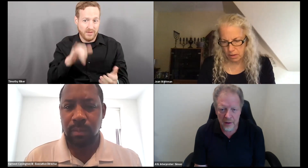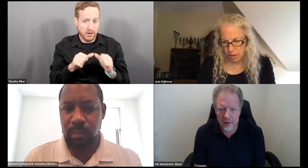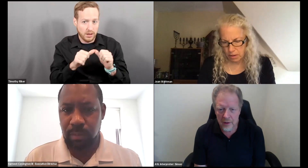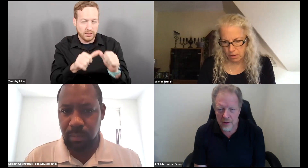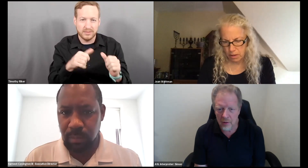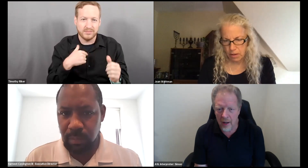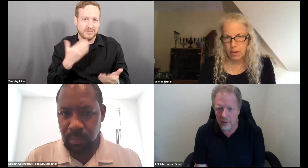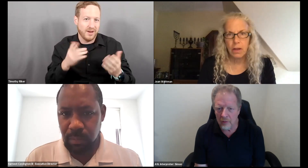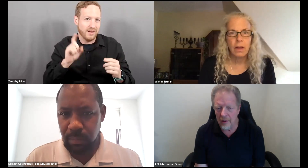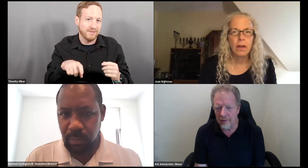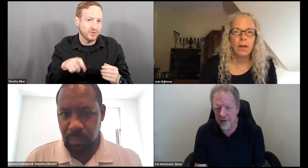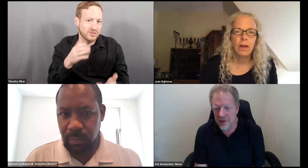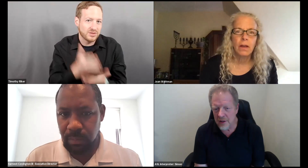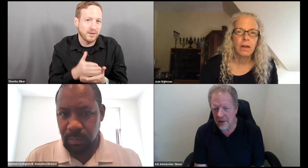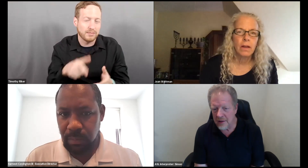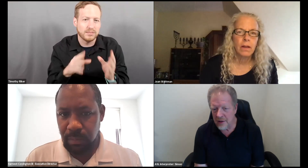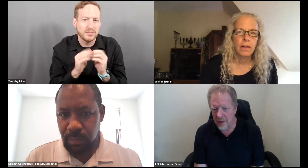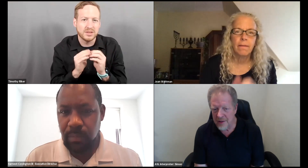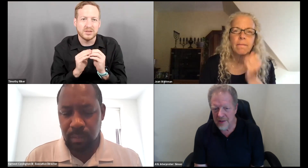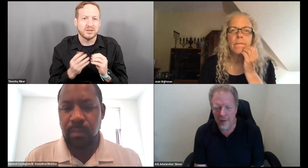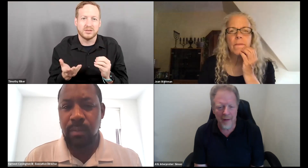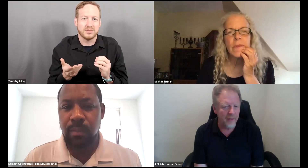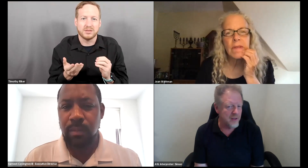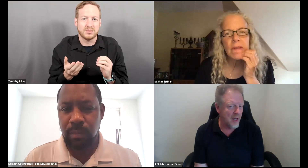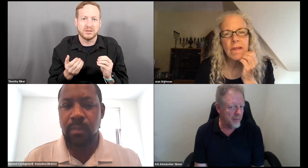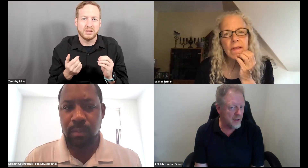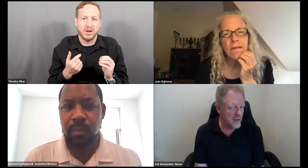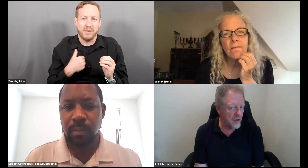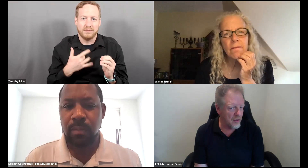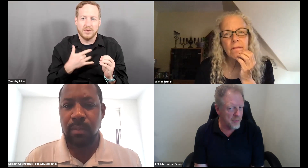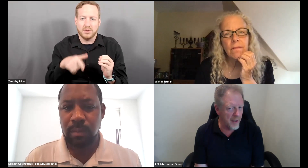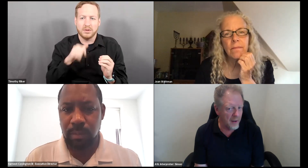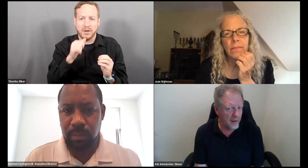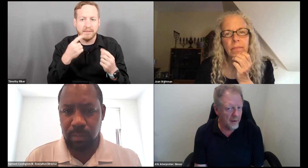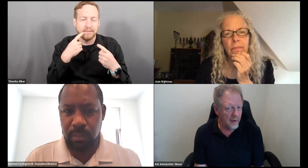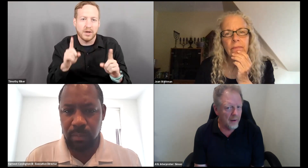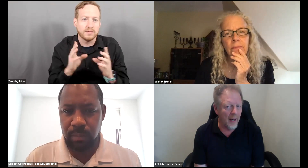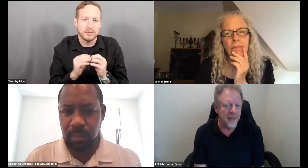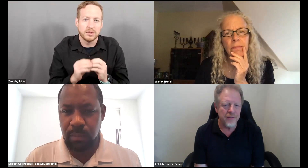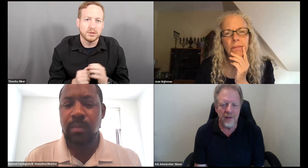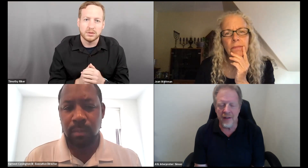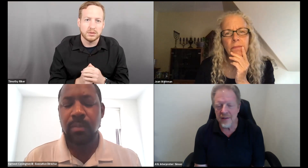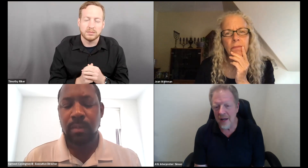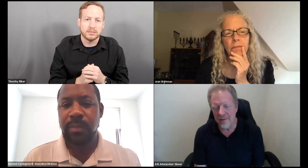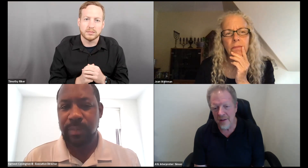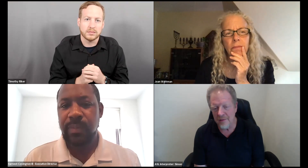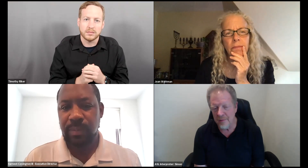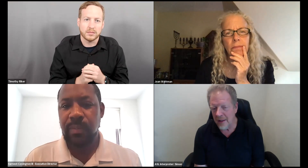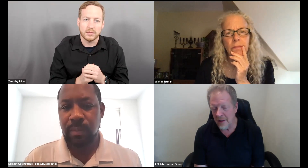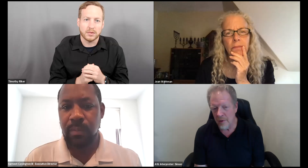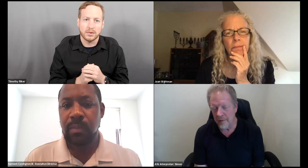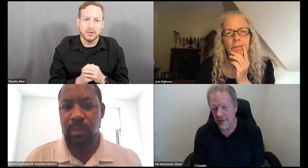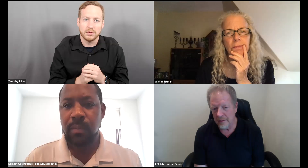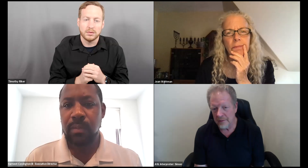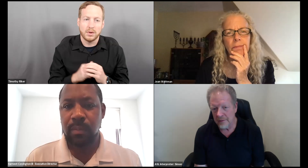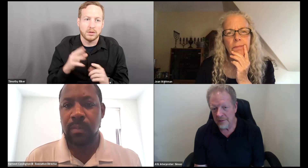information. So I don't know if this is gonna continue as is, I may have to stop this and adjourn this meeting. I just feel that it's not an effective meeting